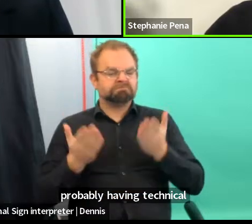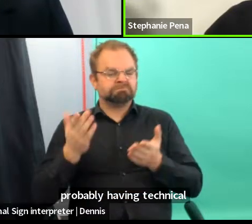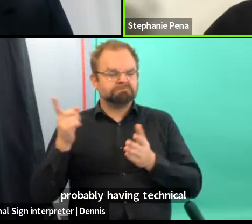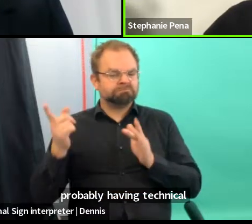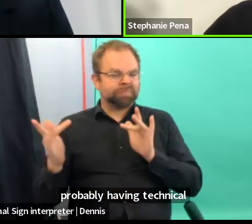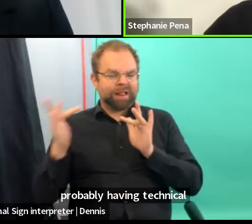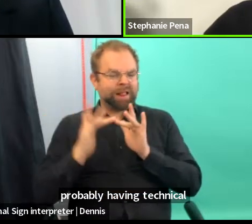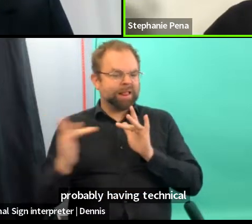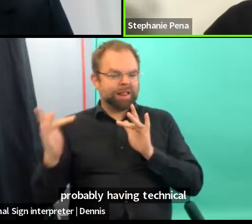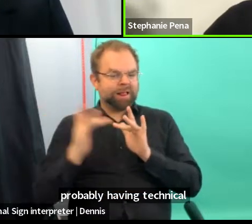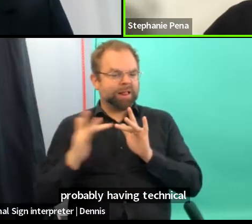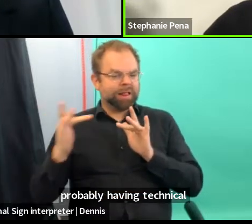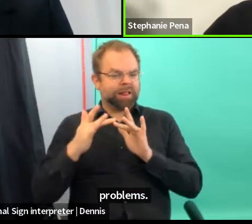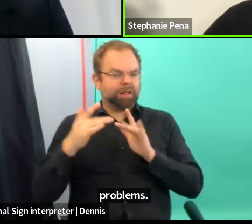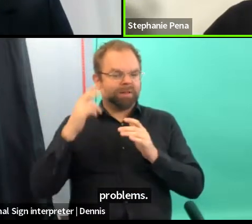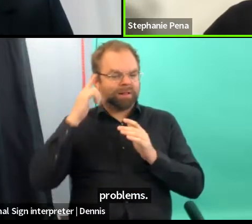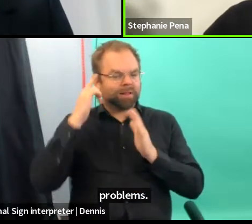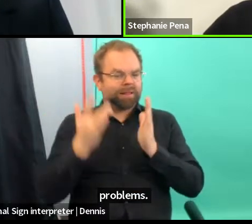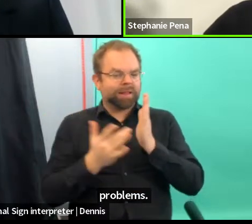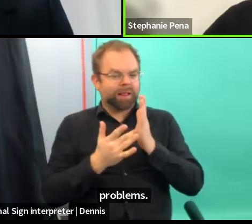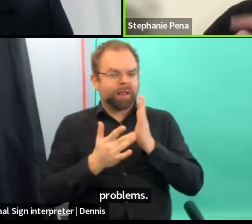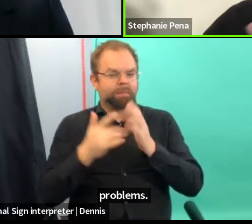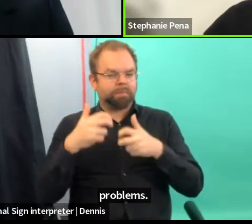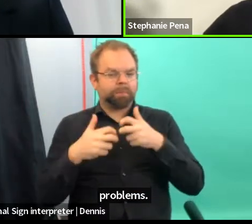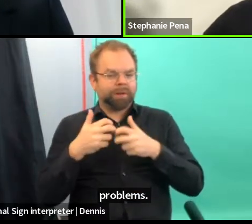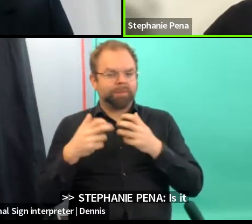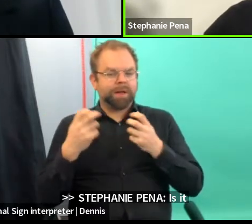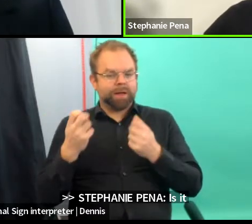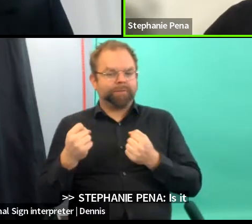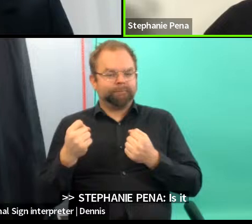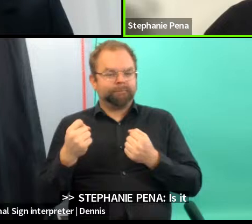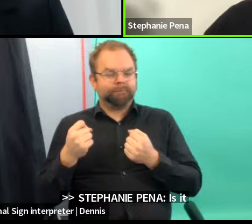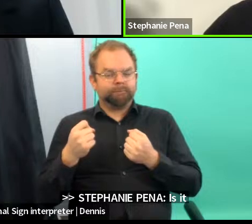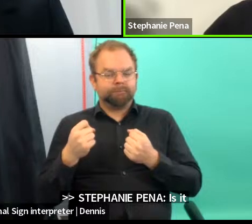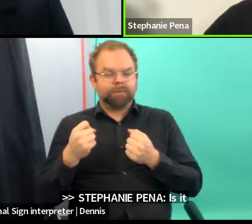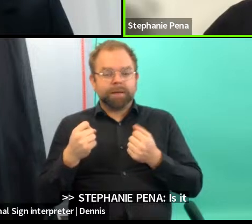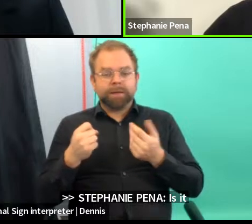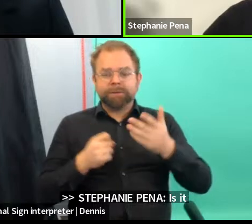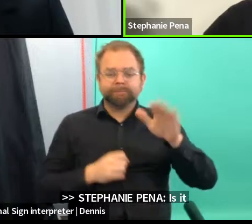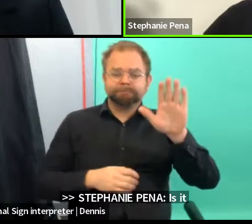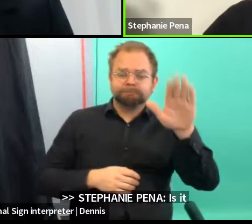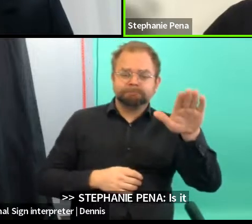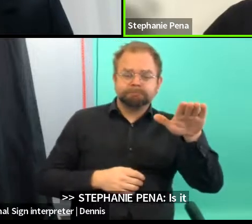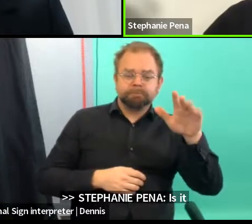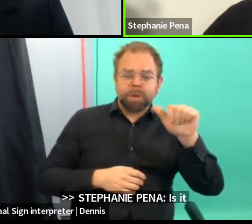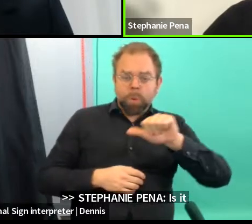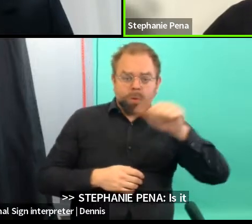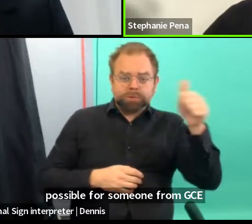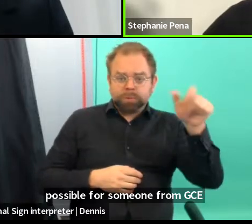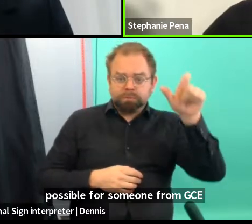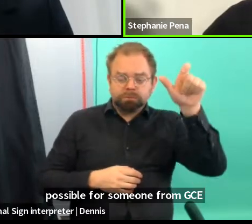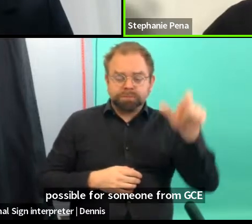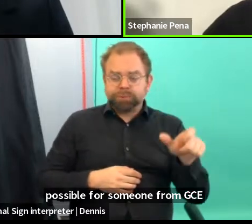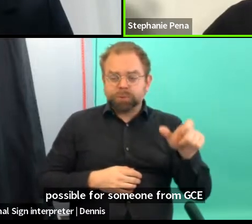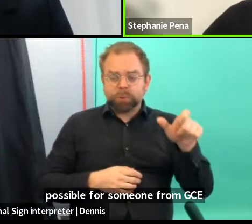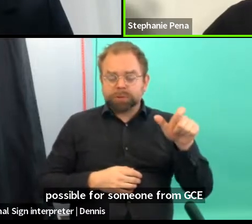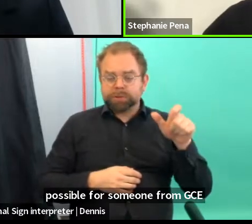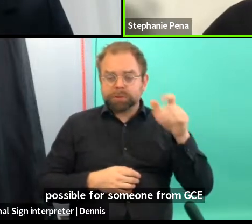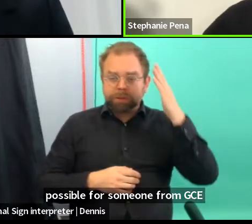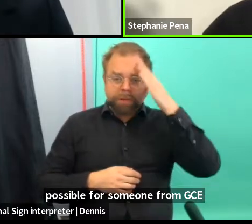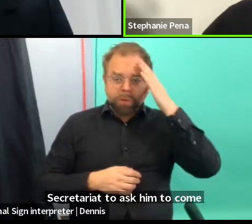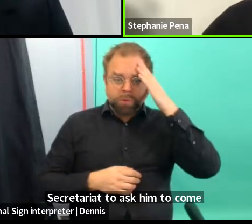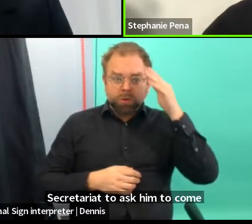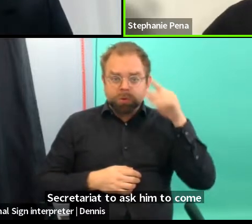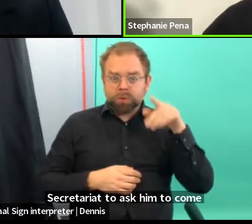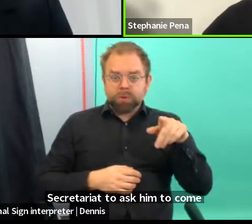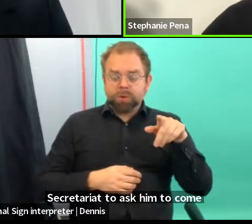Is it possible for someone from GCE Secretariat to ask him to come off of mute? Because it might be, I